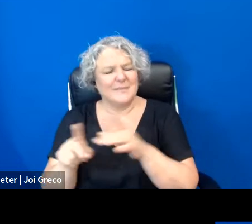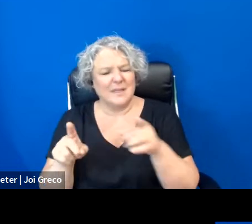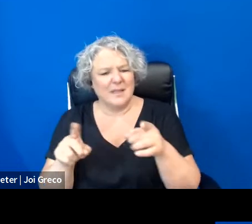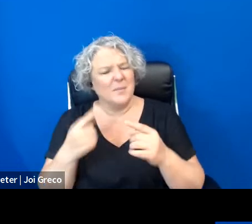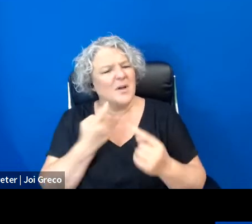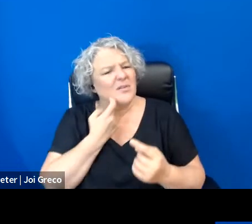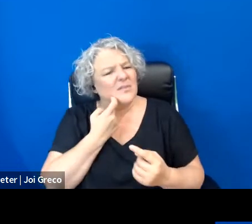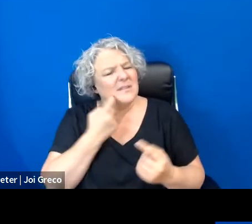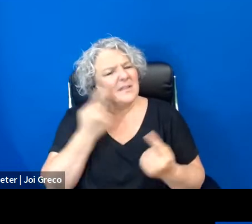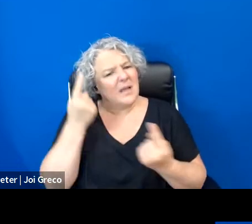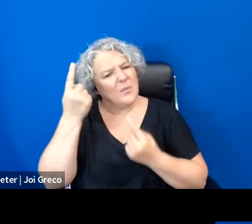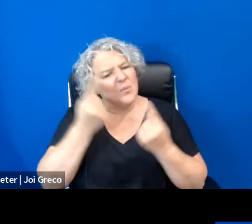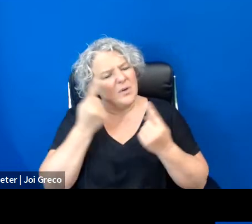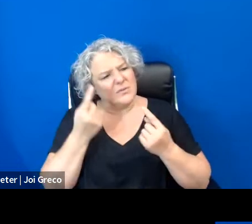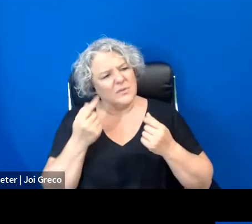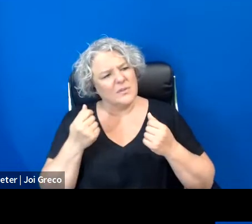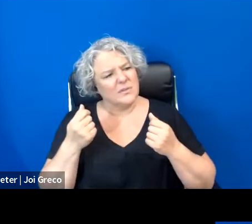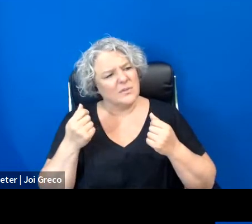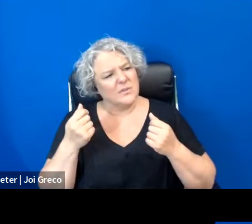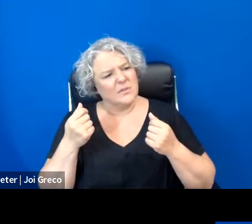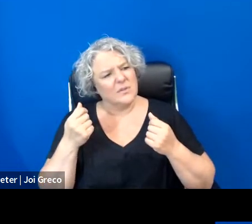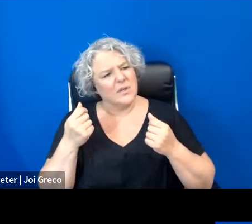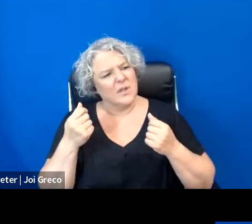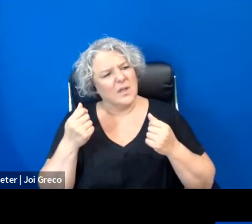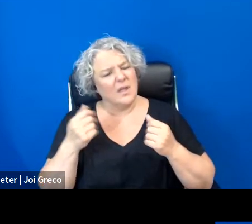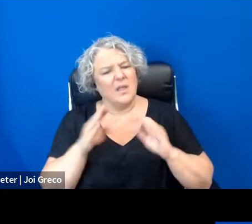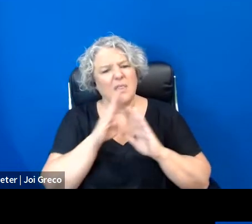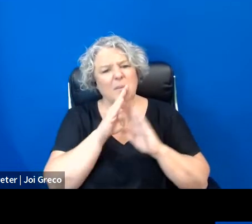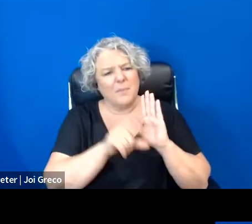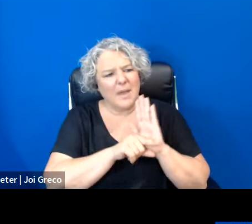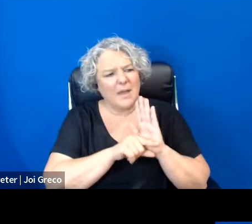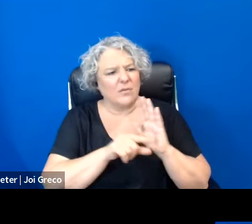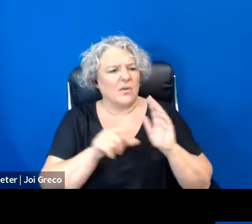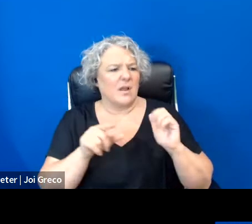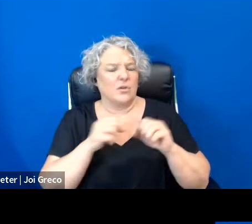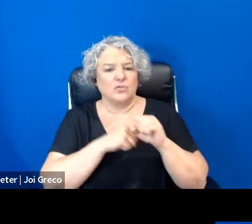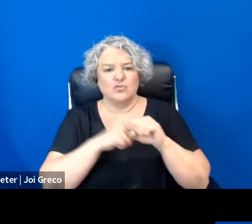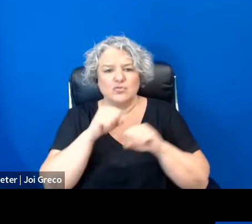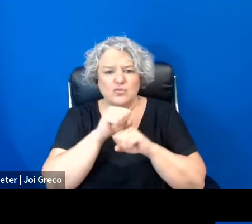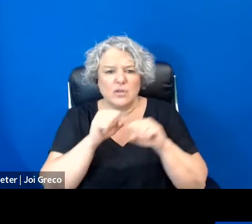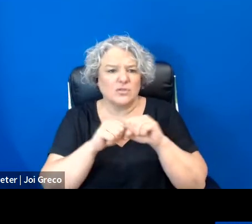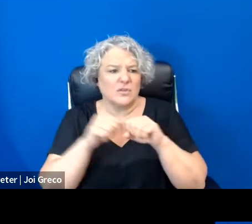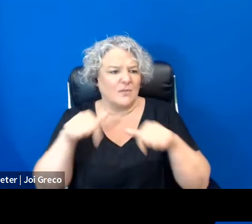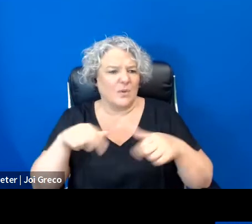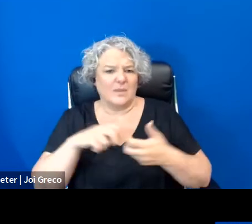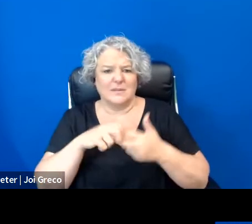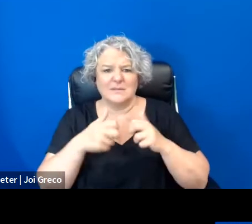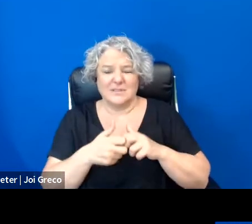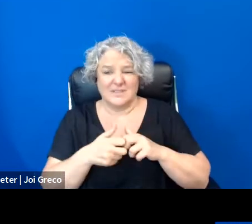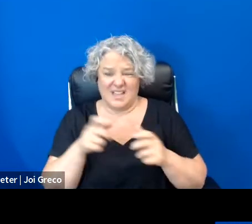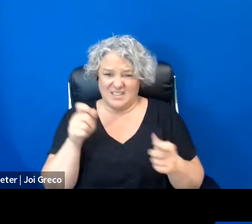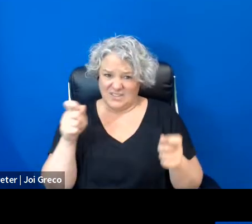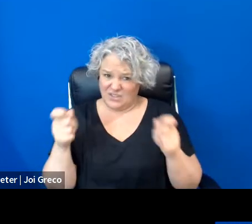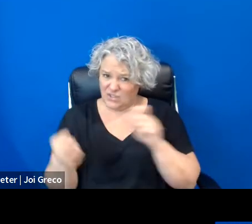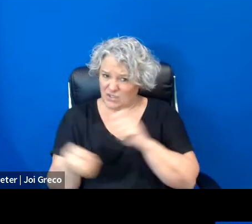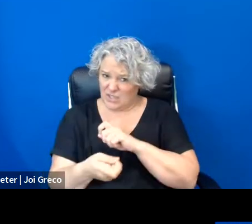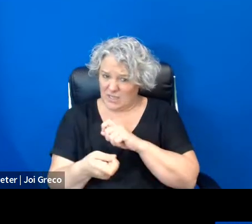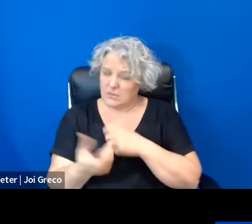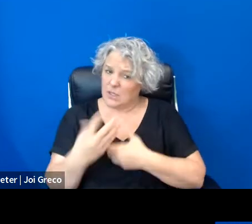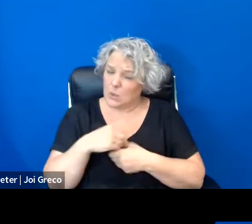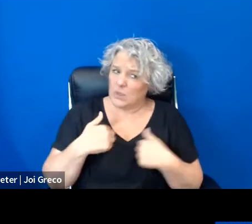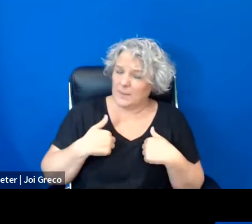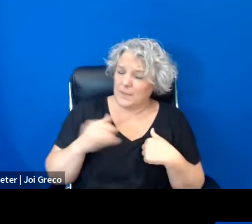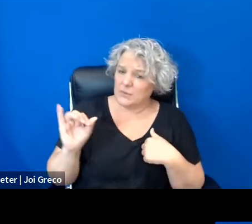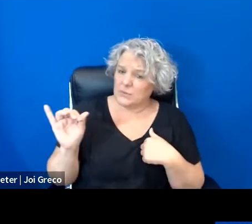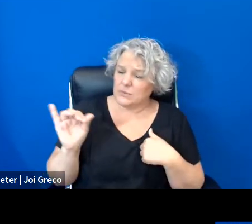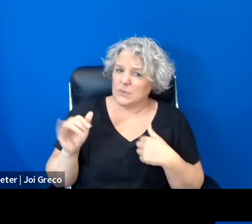wondering whether the background and the structure of the issue has changed with what some people, including myself, by the